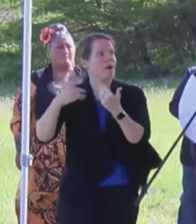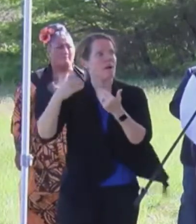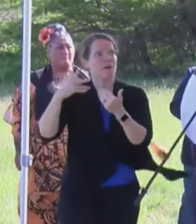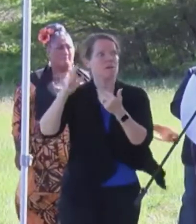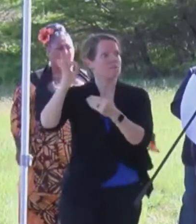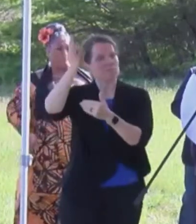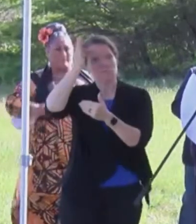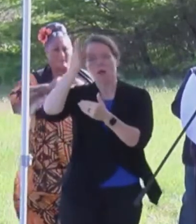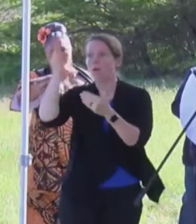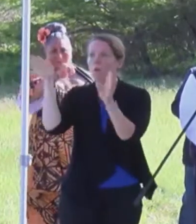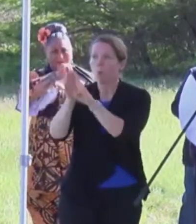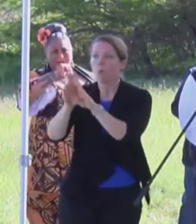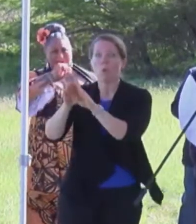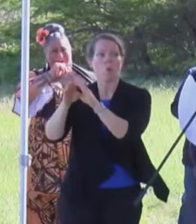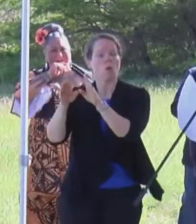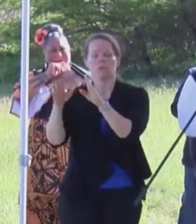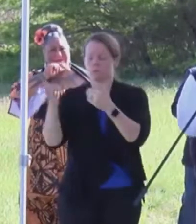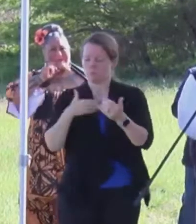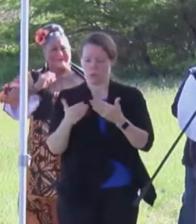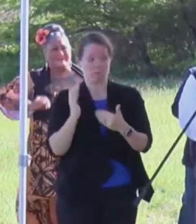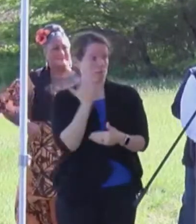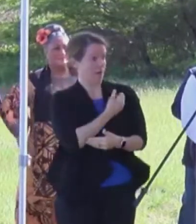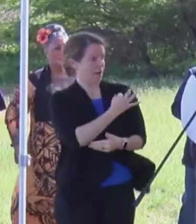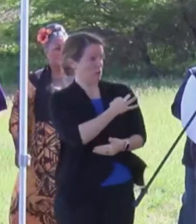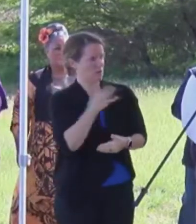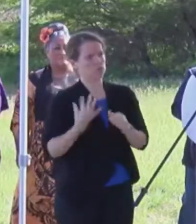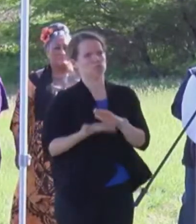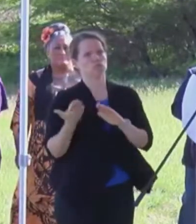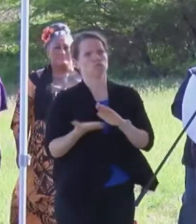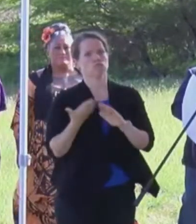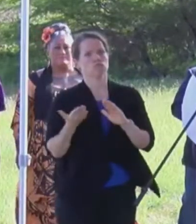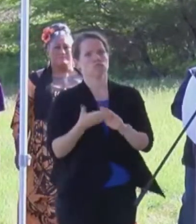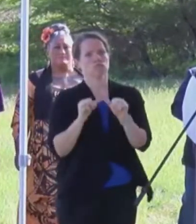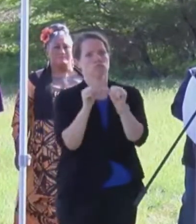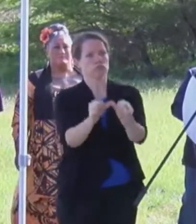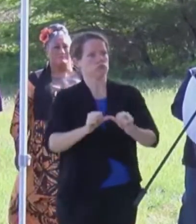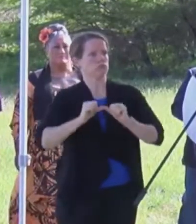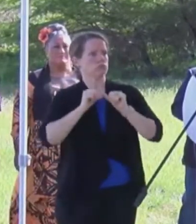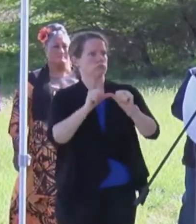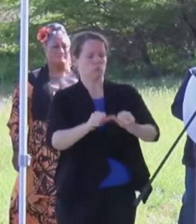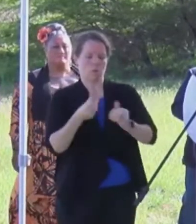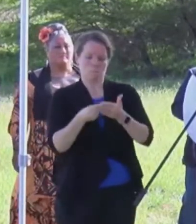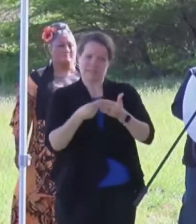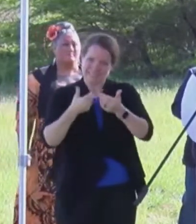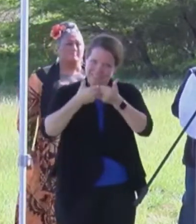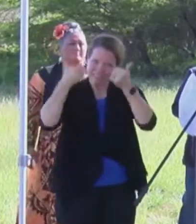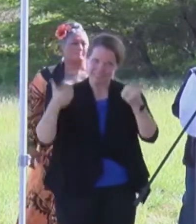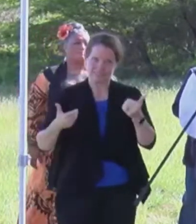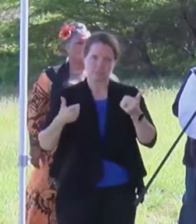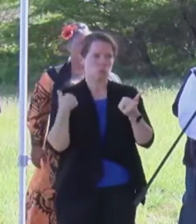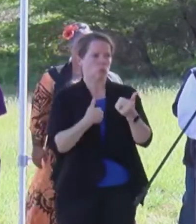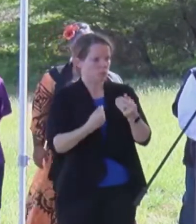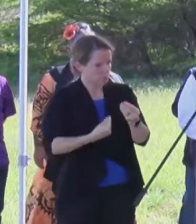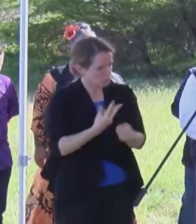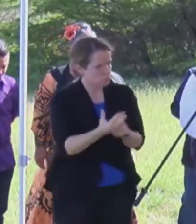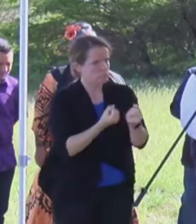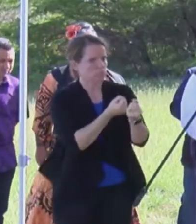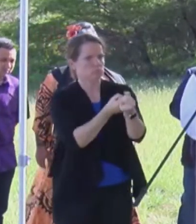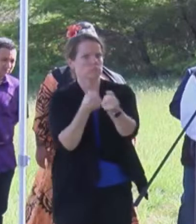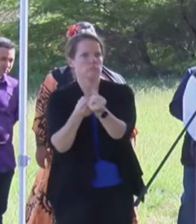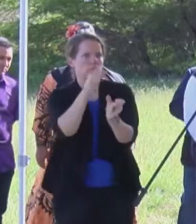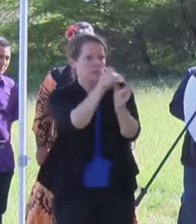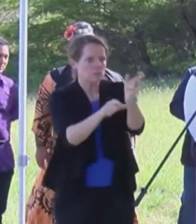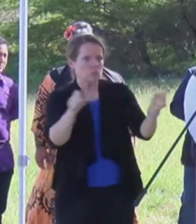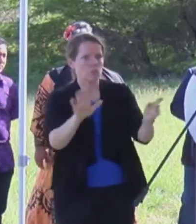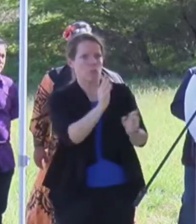shutdown, we're still able to keep the staff in the field and provide funds for the individuals and households program. There could potentially be